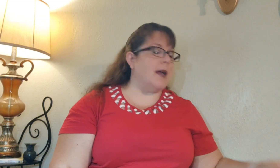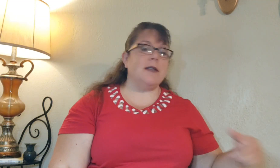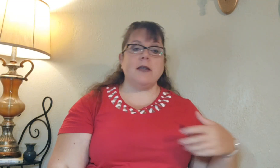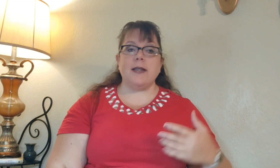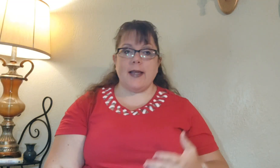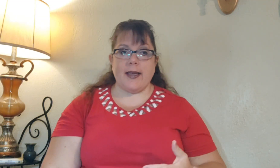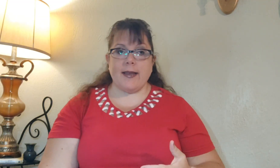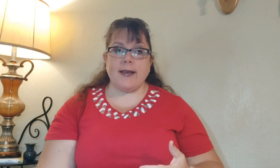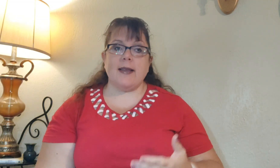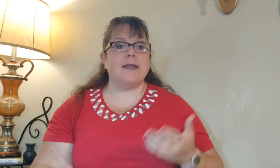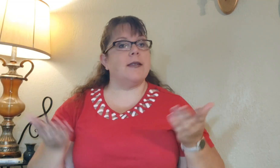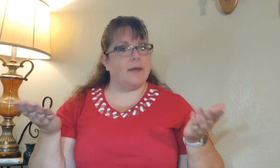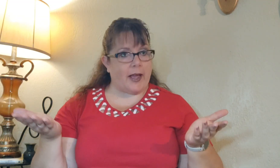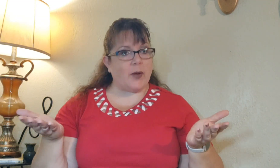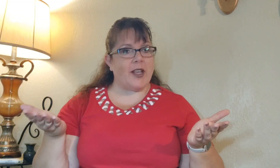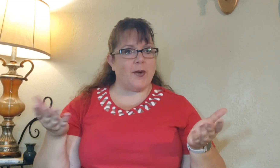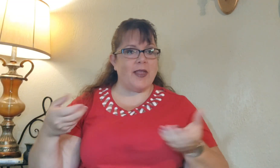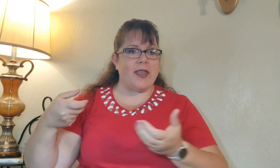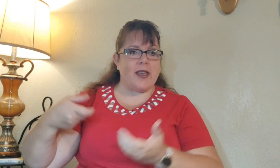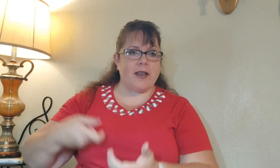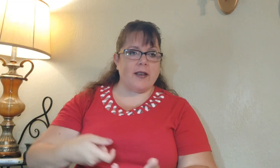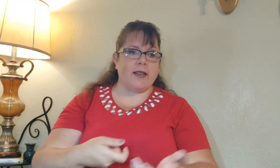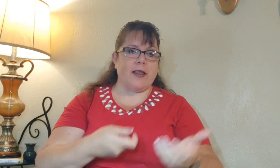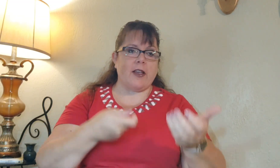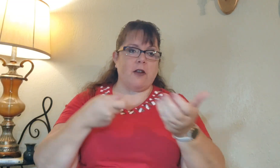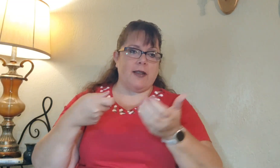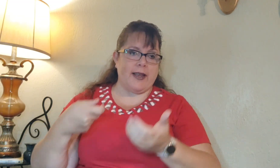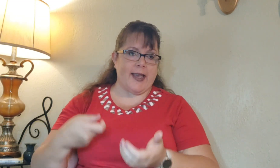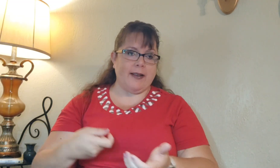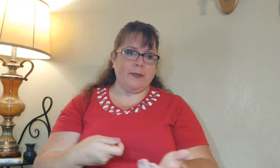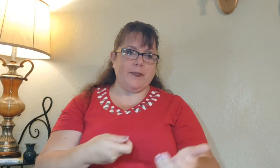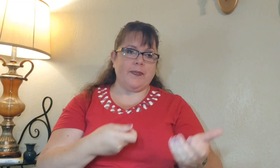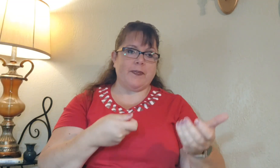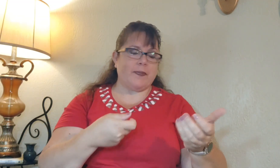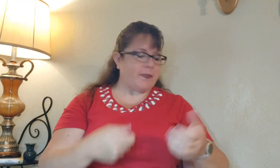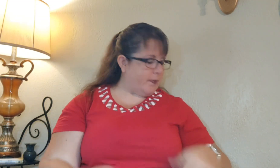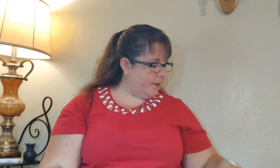And to dig is like what you would think, like you're digging.